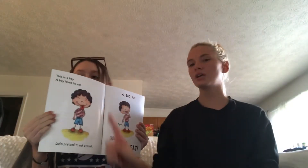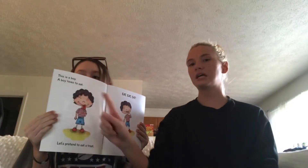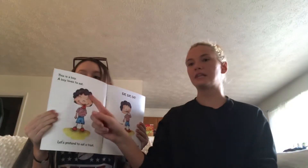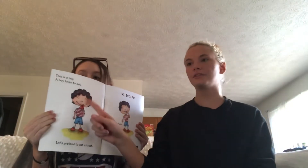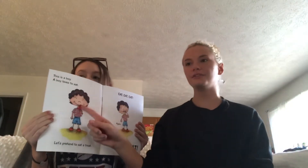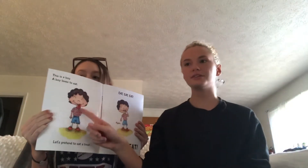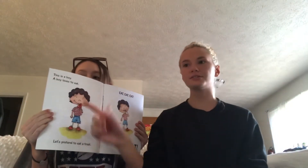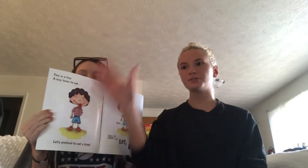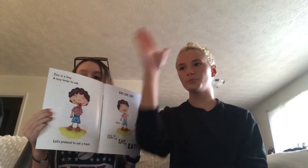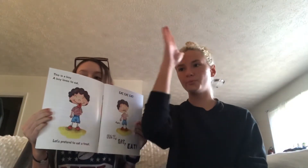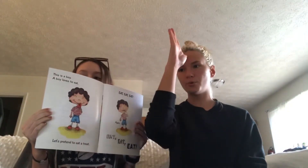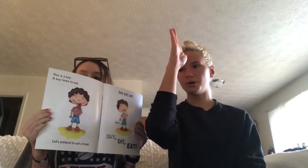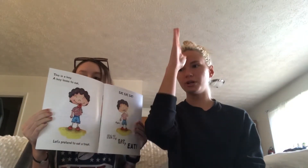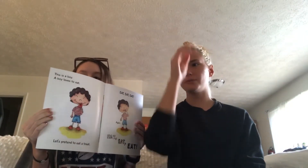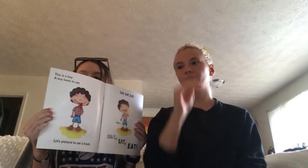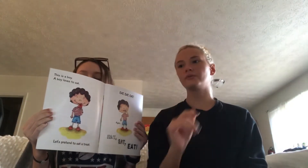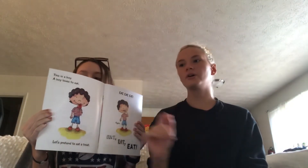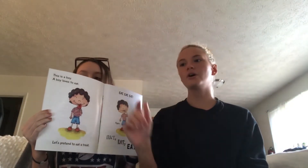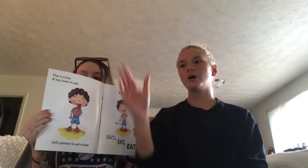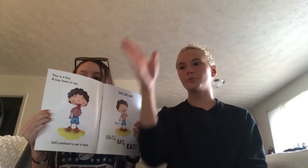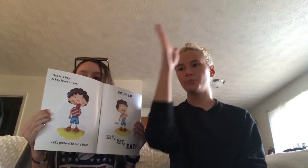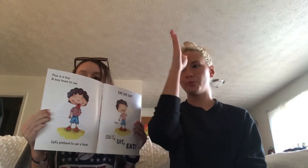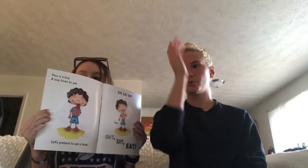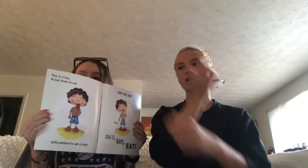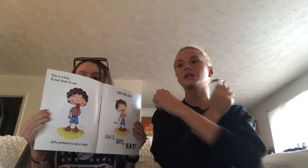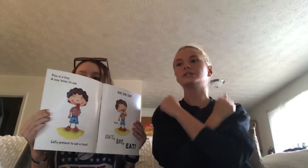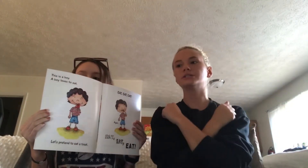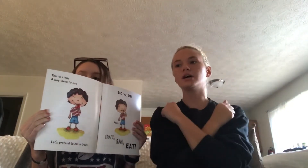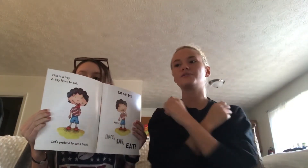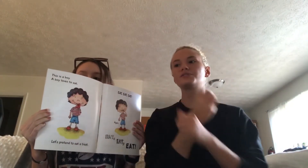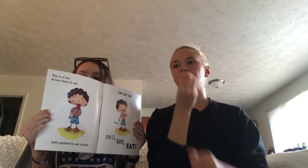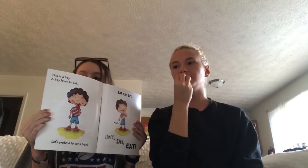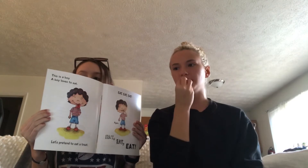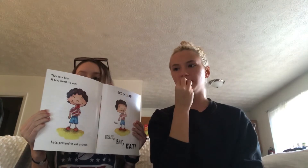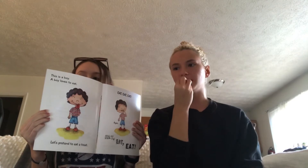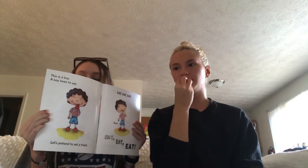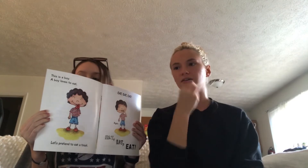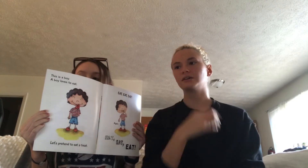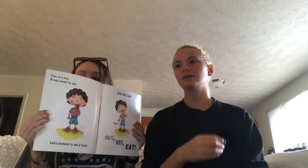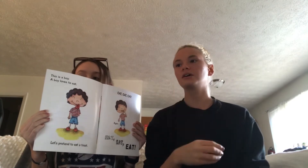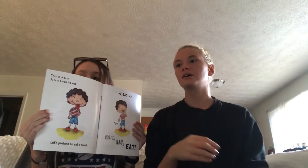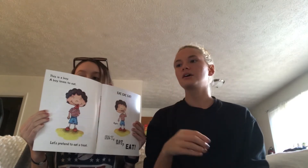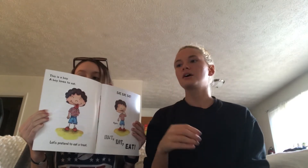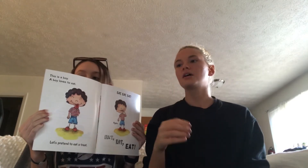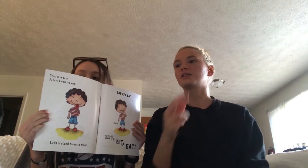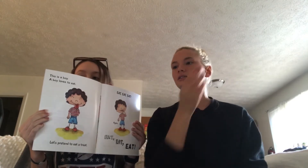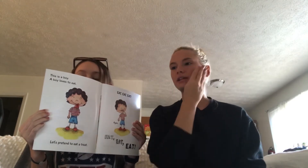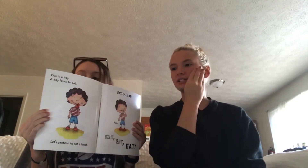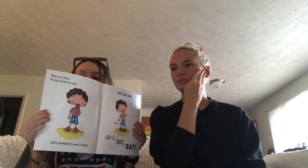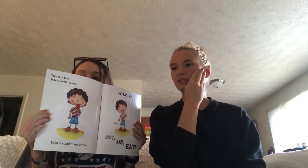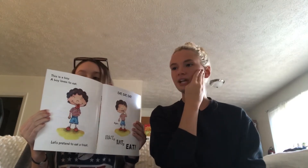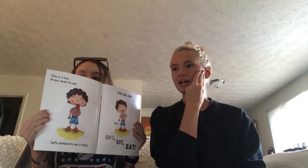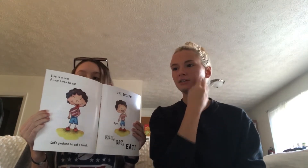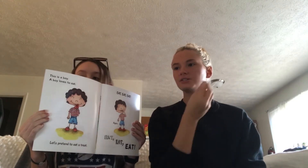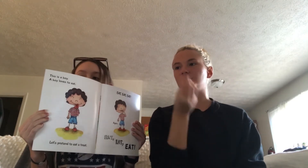This is a boy. A boy loves to eat. Let's pretend to